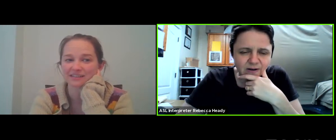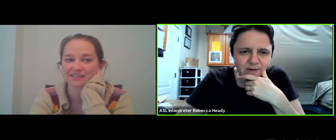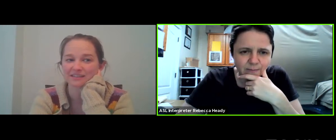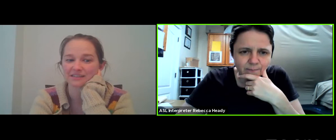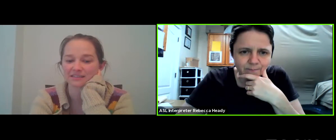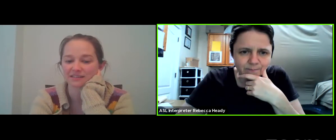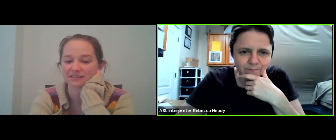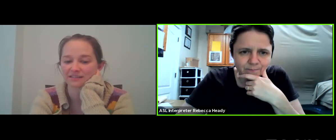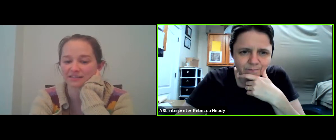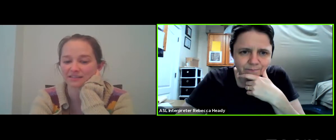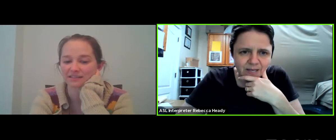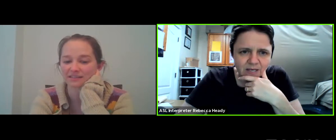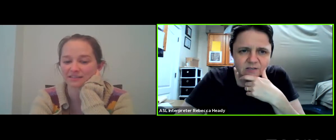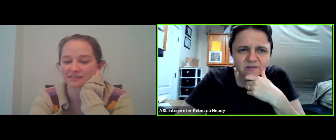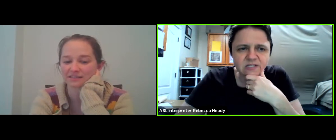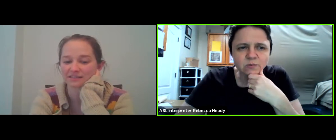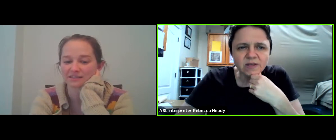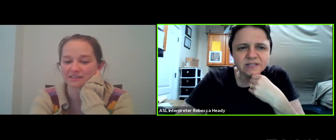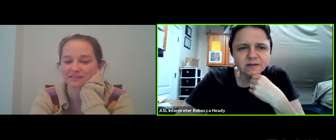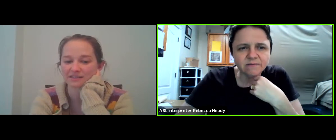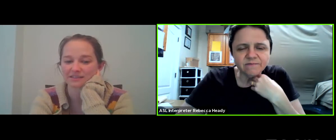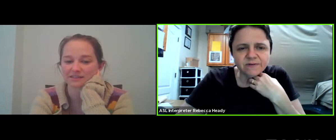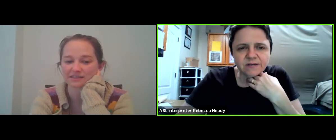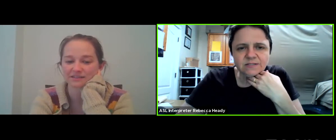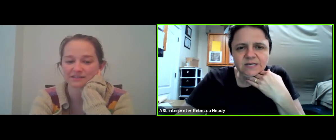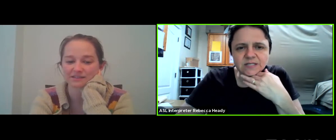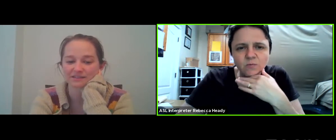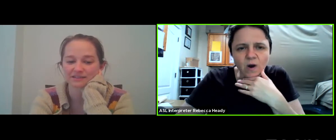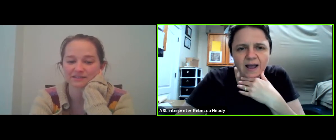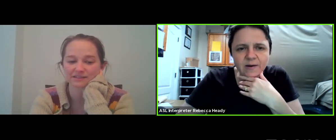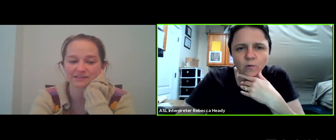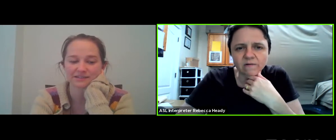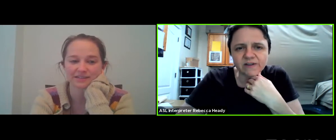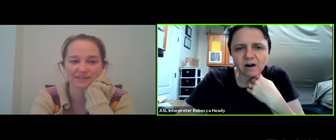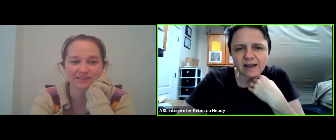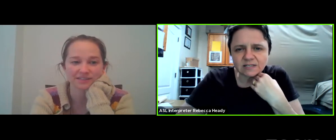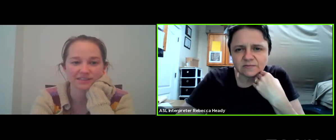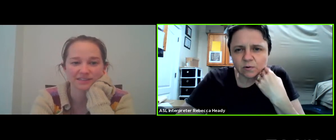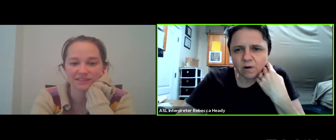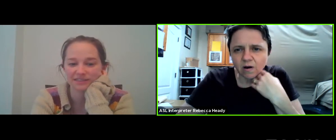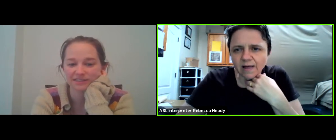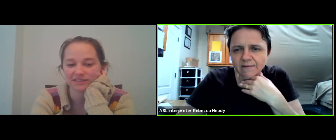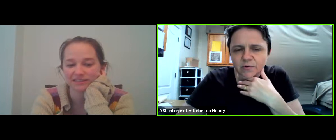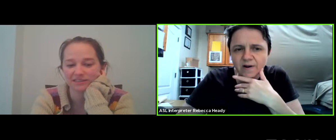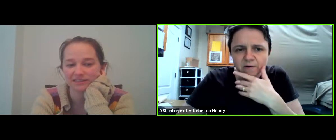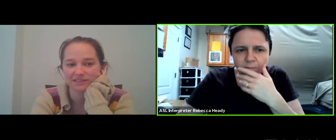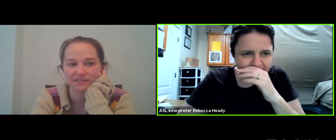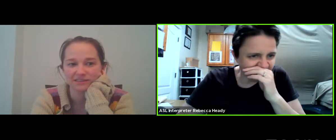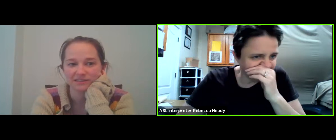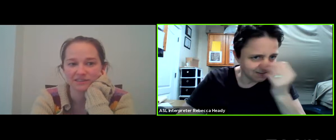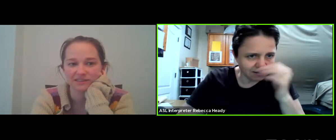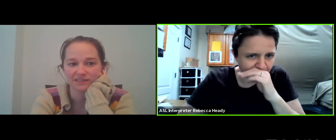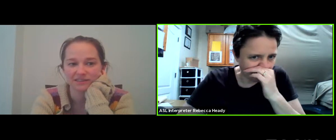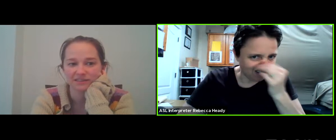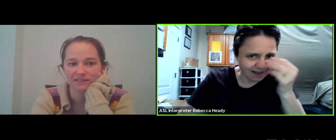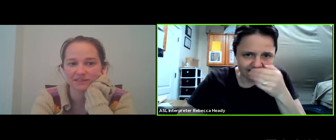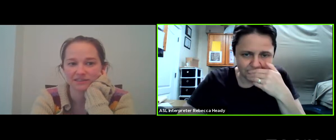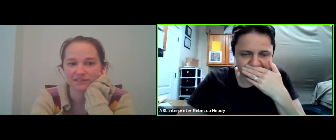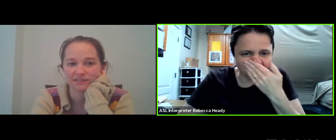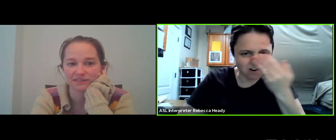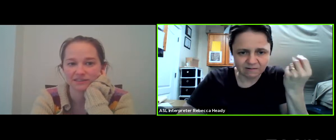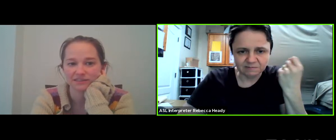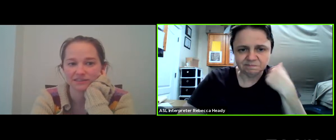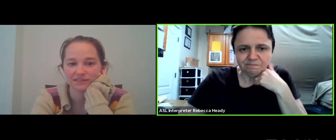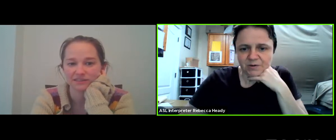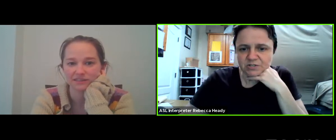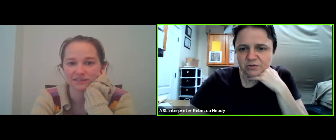to, so this is with TTY or a VRS phone call. Have you ever made a phone call like